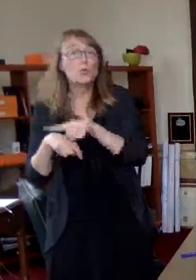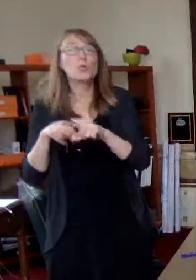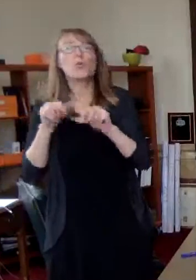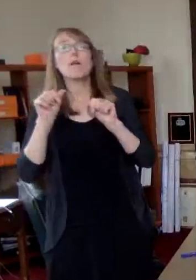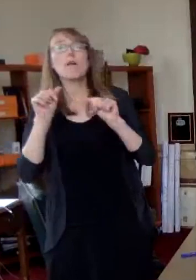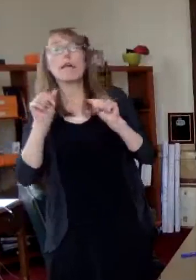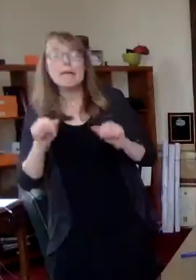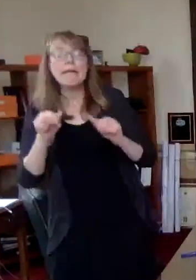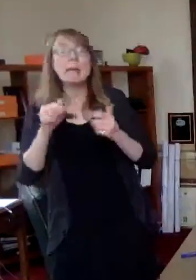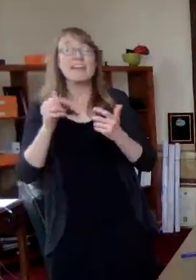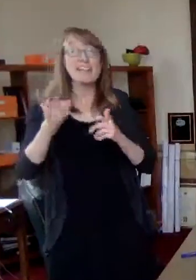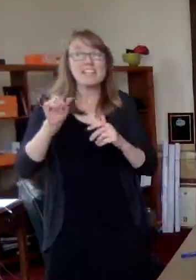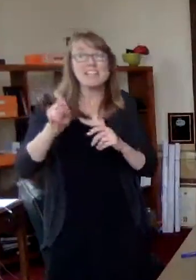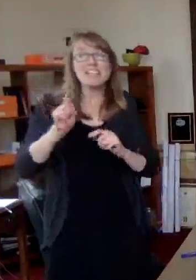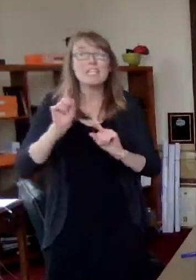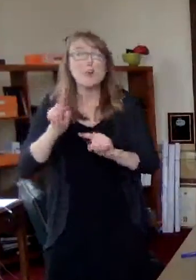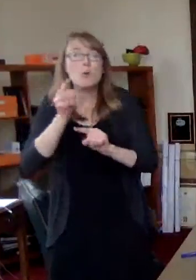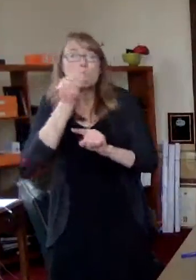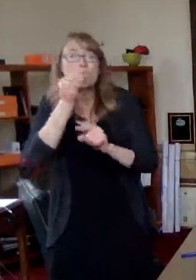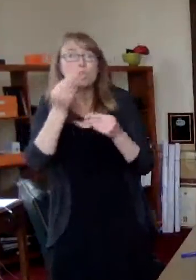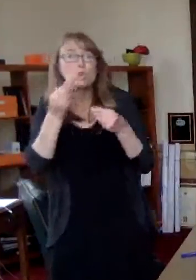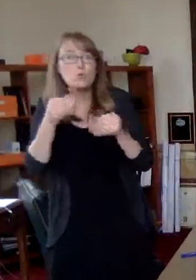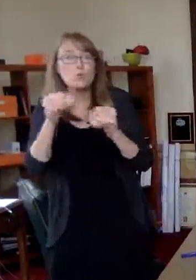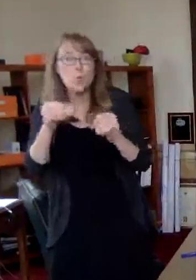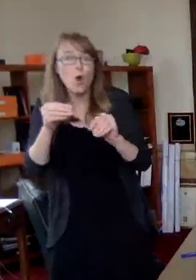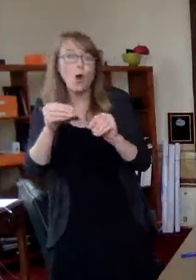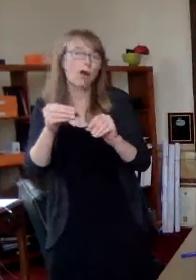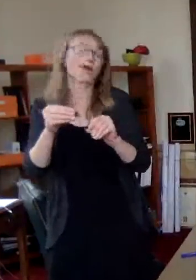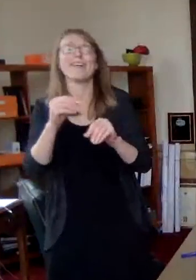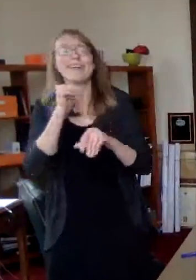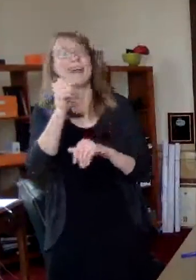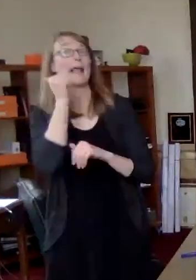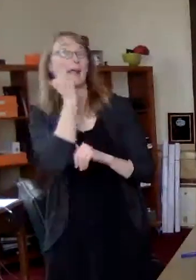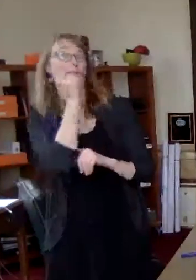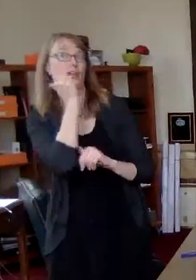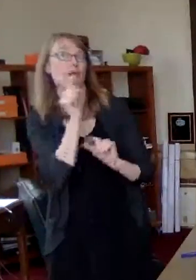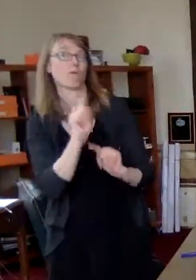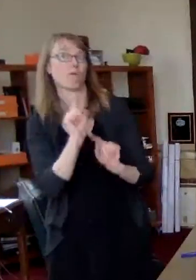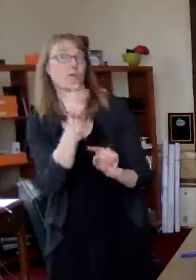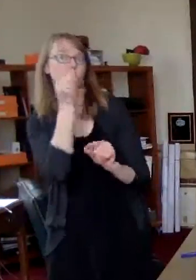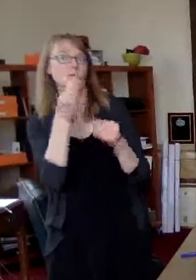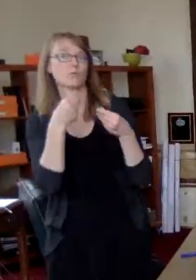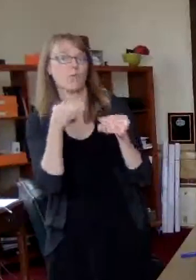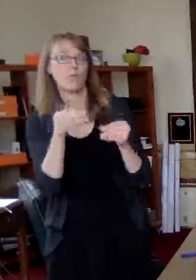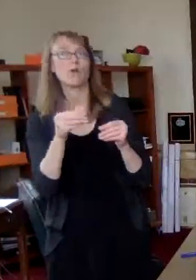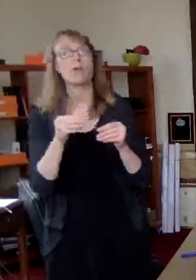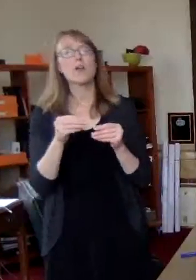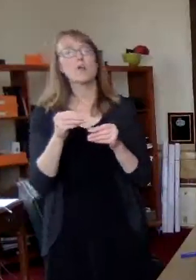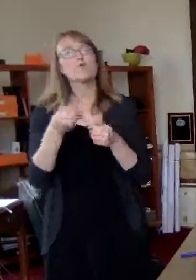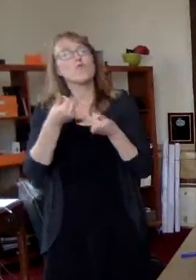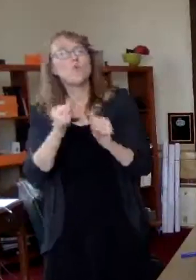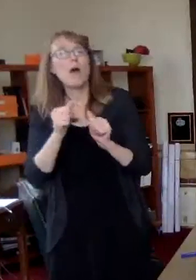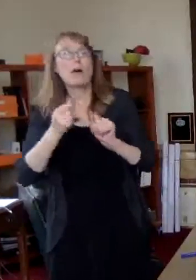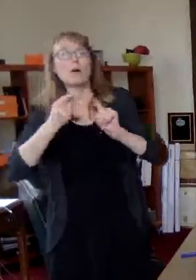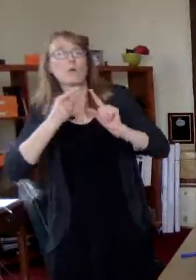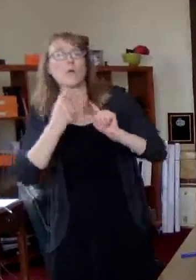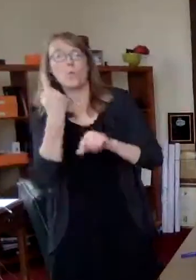Don't go every day. If you can help it, go for a week. Obviously, you can go get medicine or any essentials that you need for your